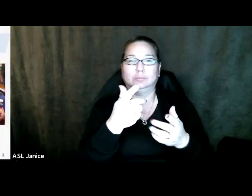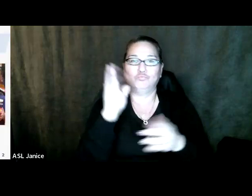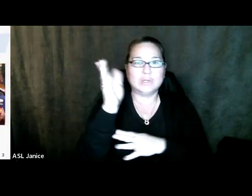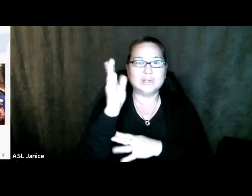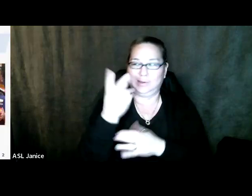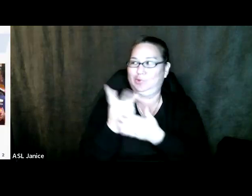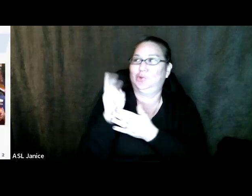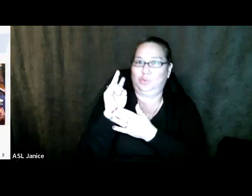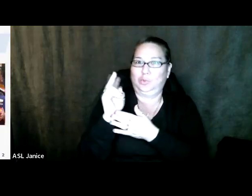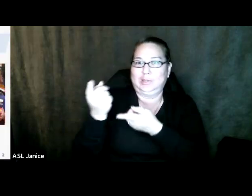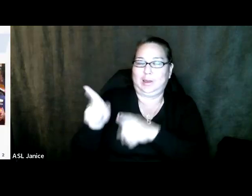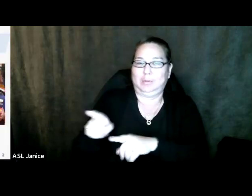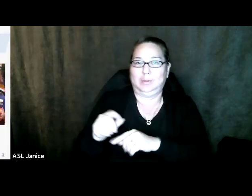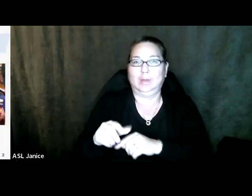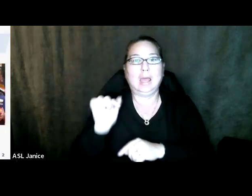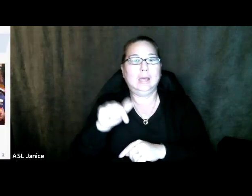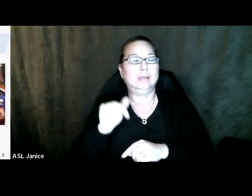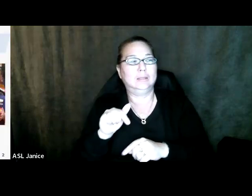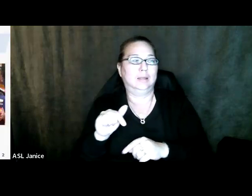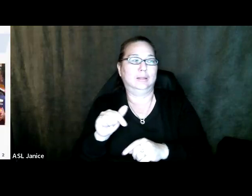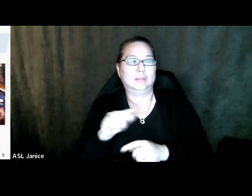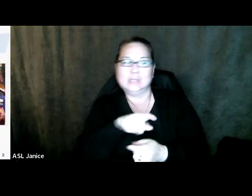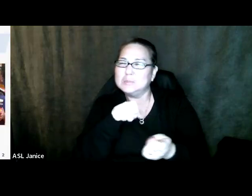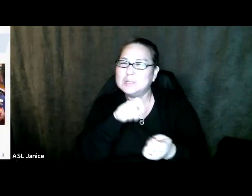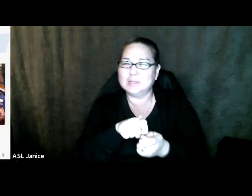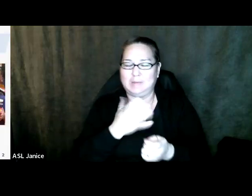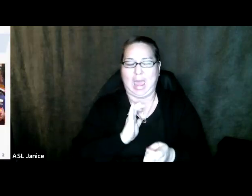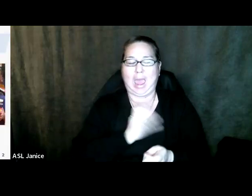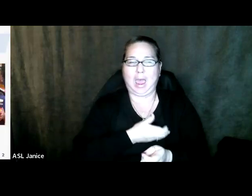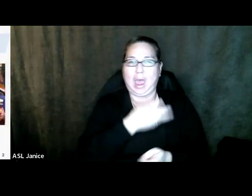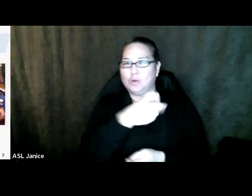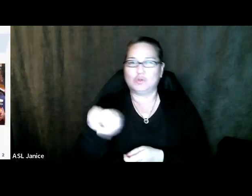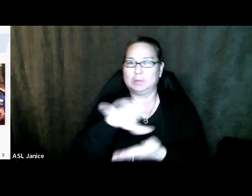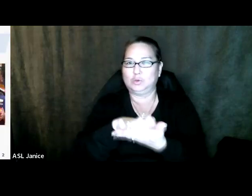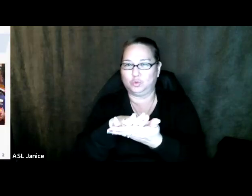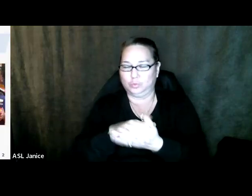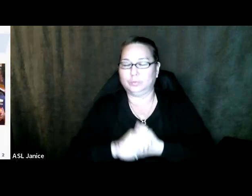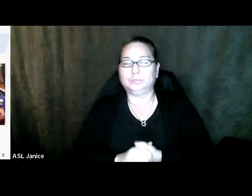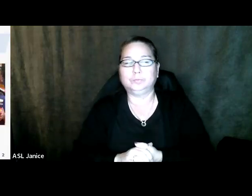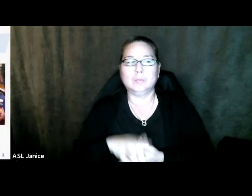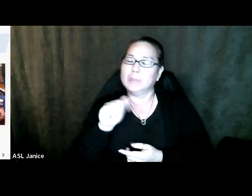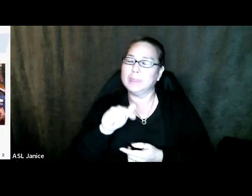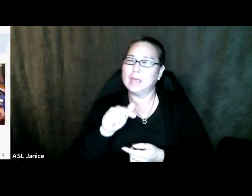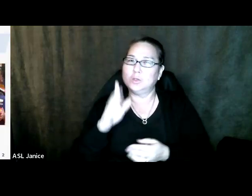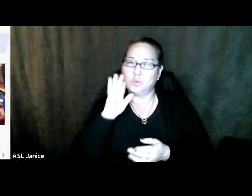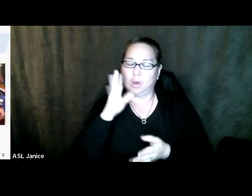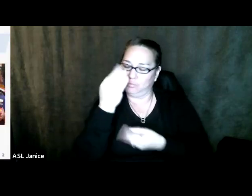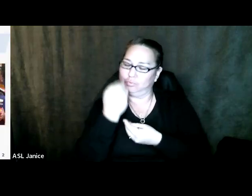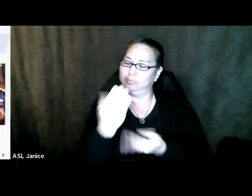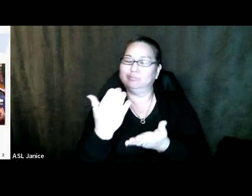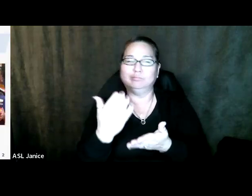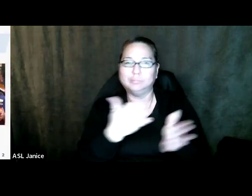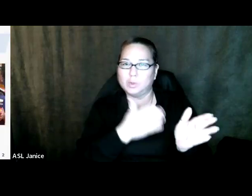the performance of our transformation schools specifically. We will review important strategy and overall school